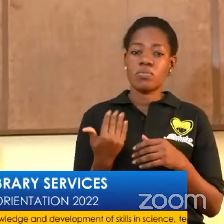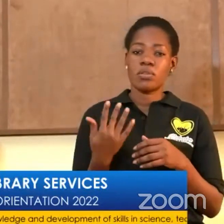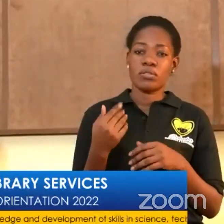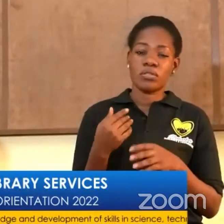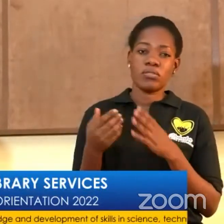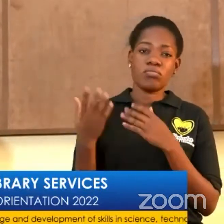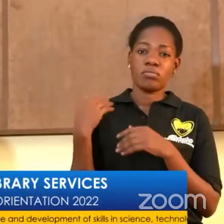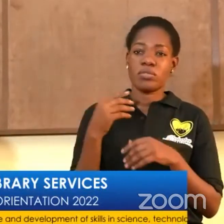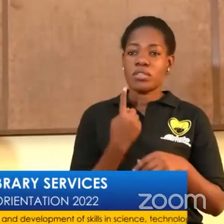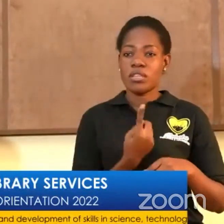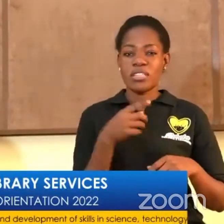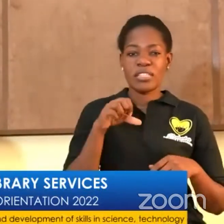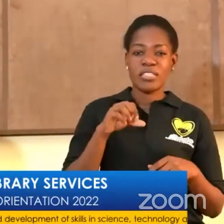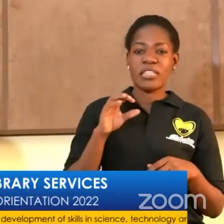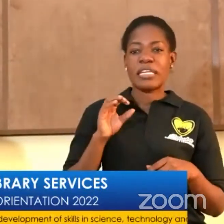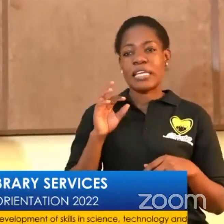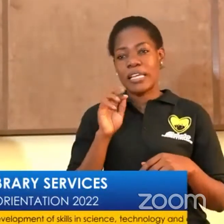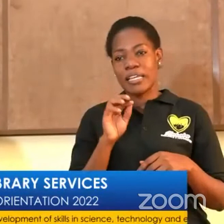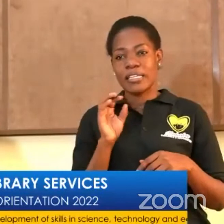you can still find them there.